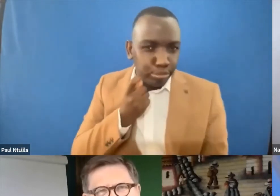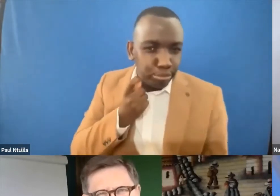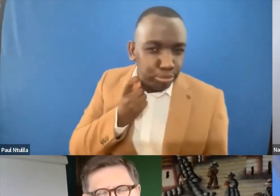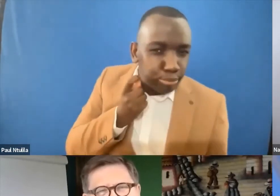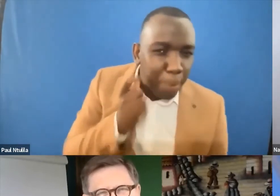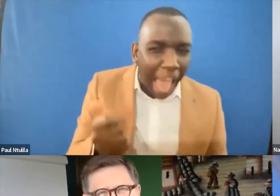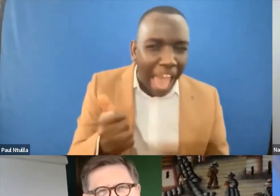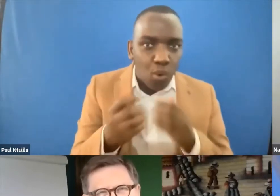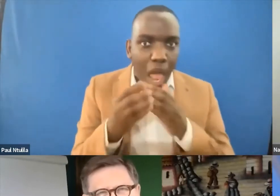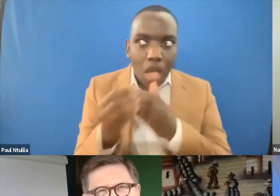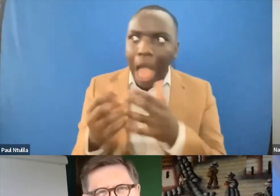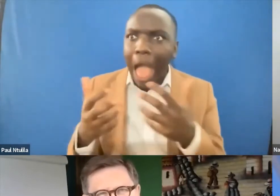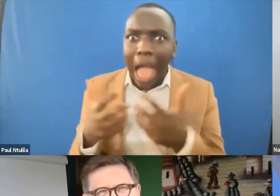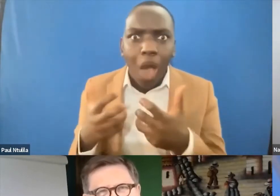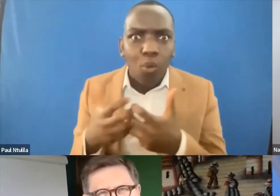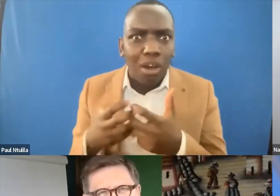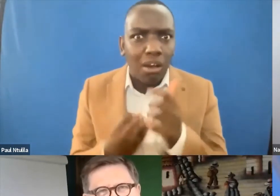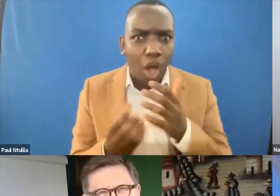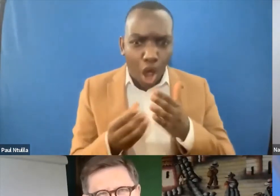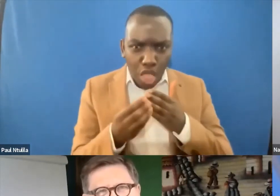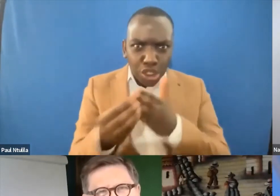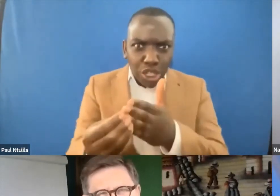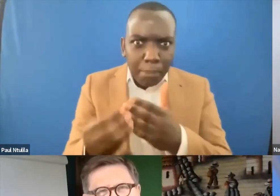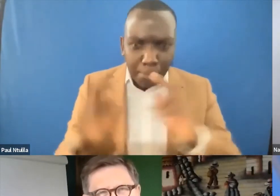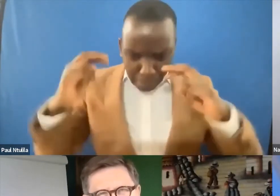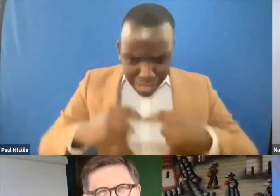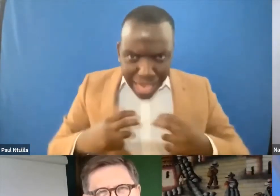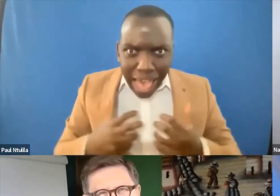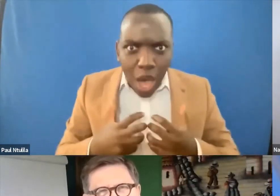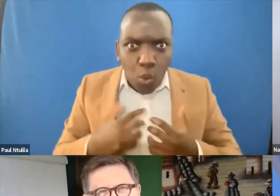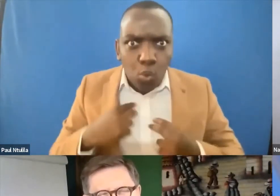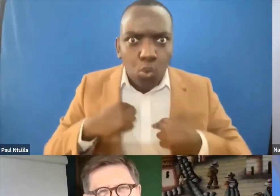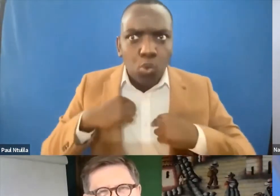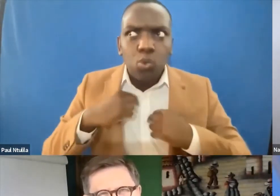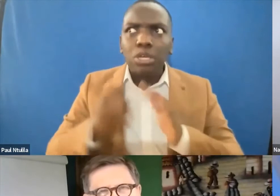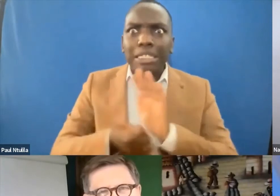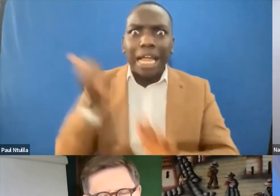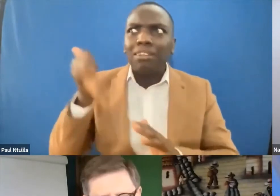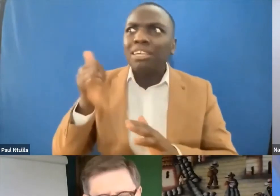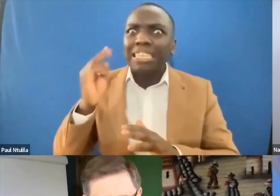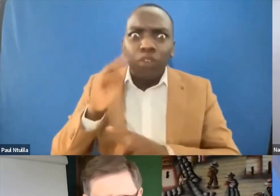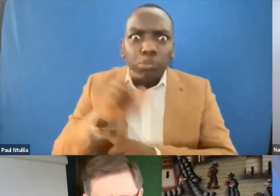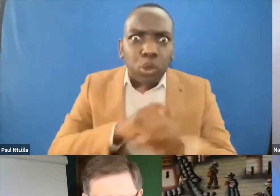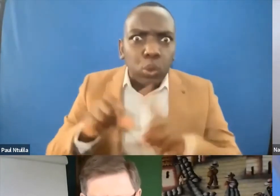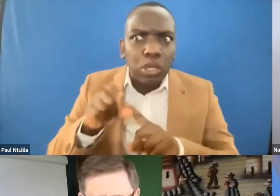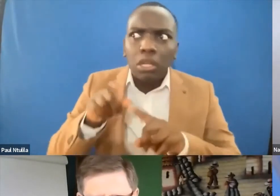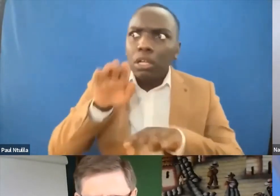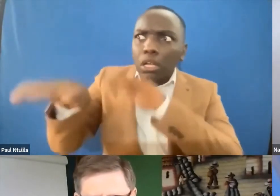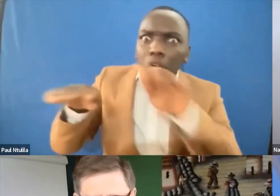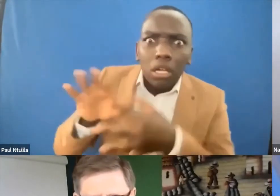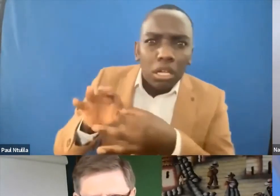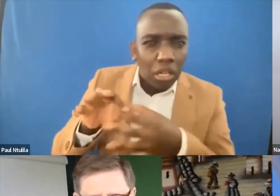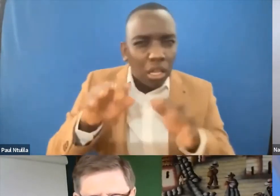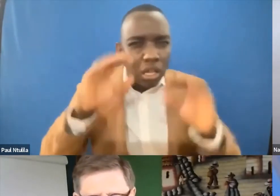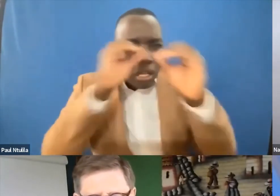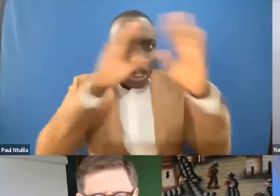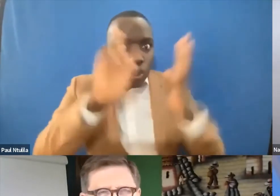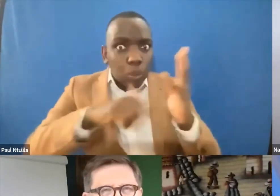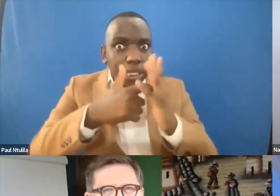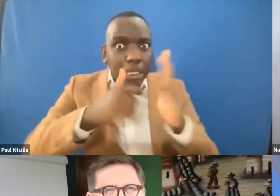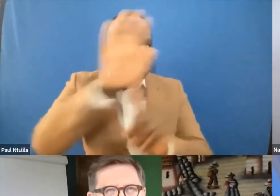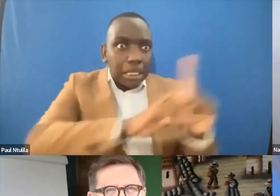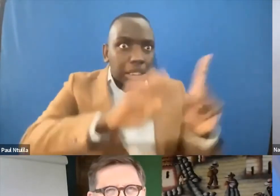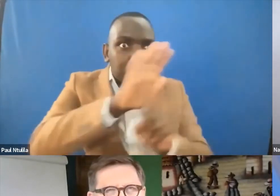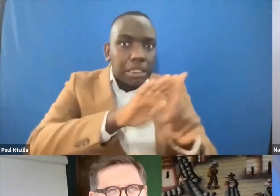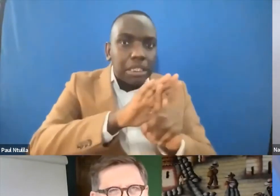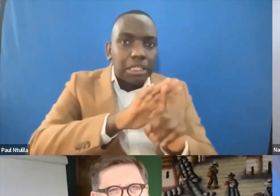in Africa, the situation is very, very different. It's so hard to break into leadership, even if you have the skills